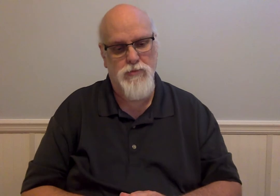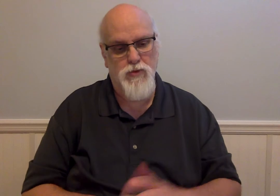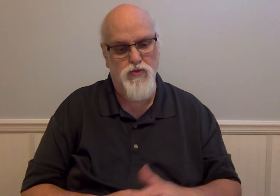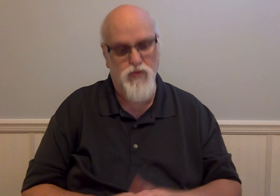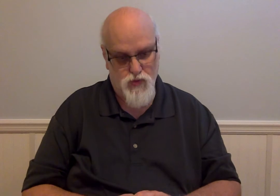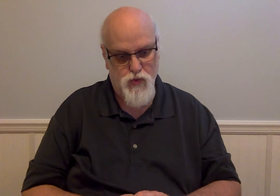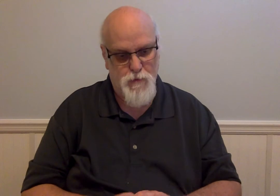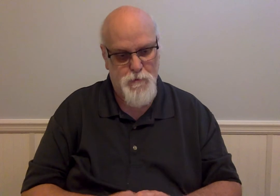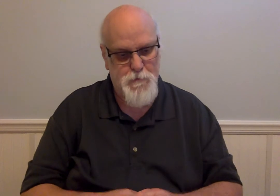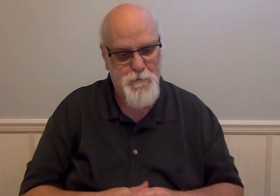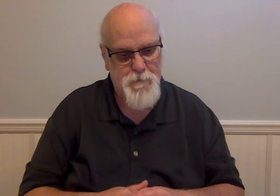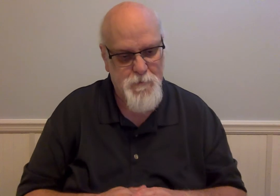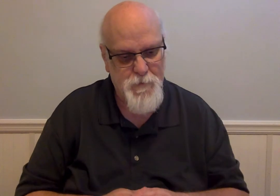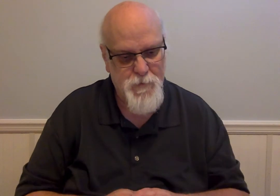must. Comes farther down.